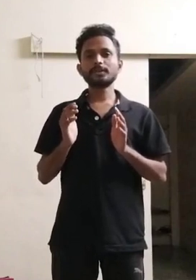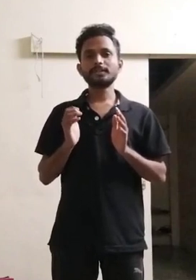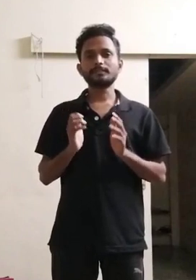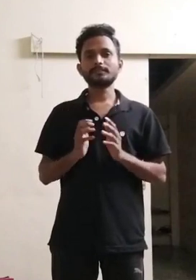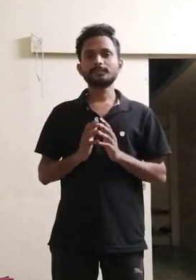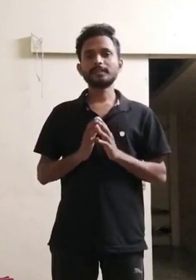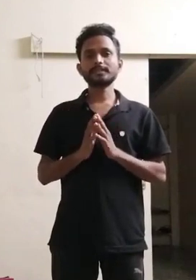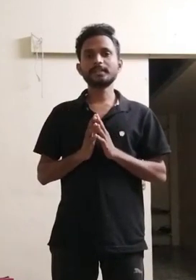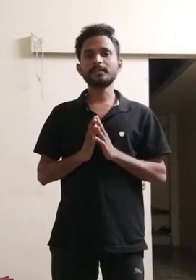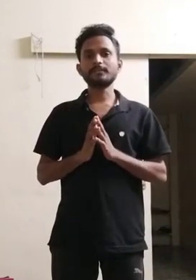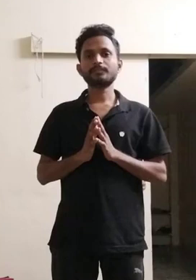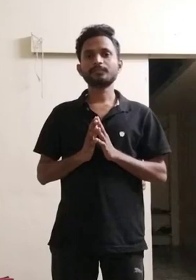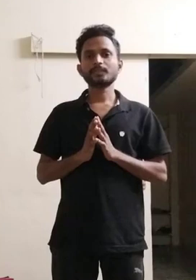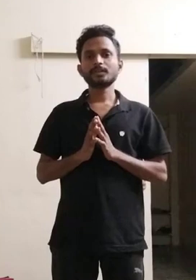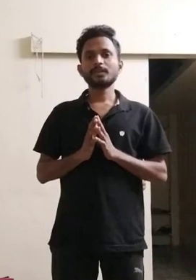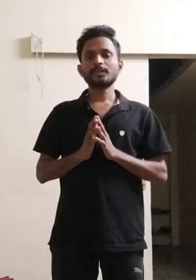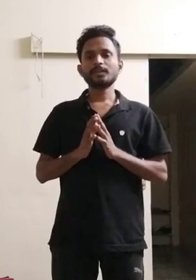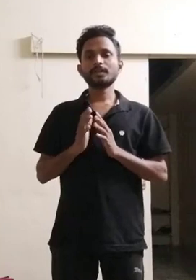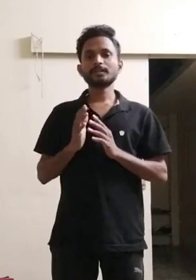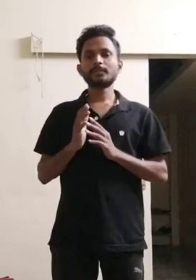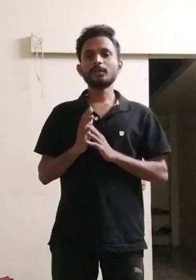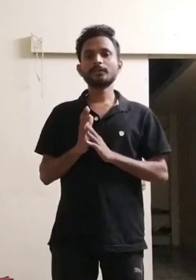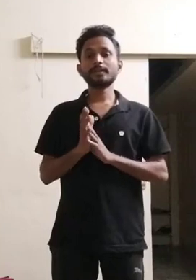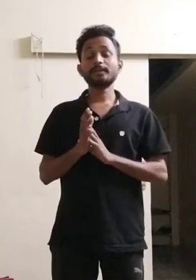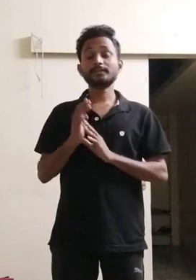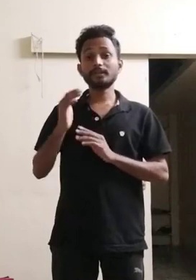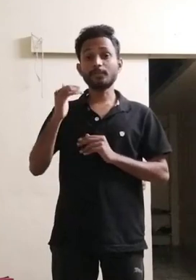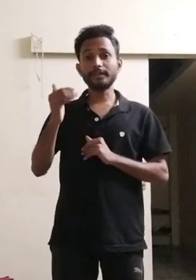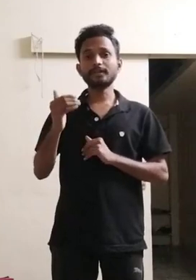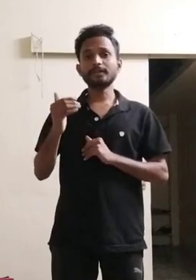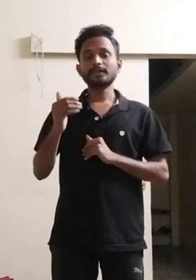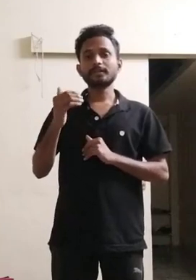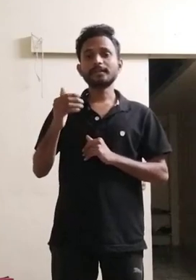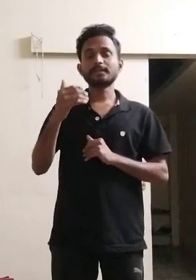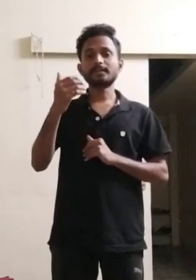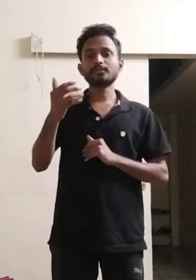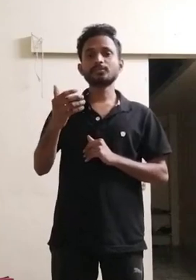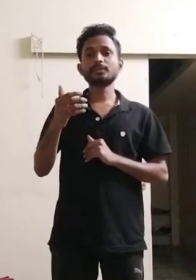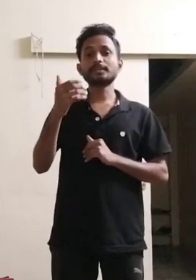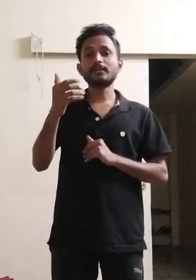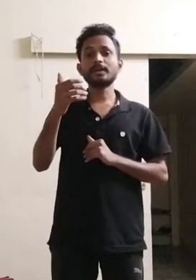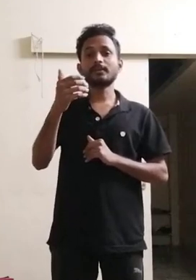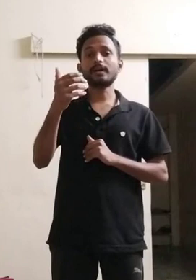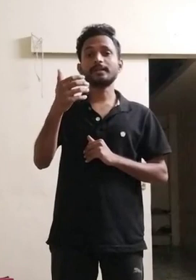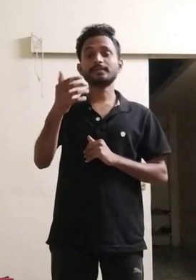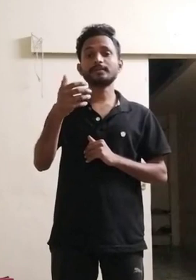machine, that is JVM. Here the following is the point that understood the Java why is the